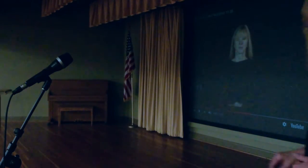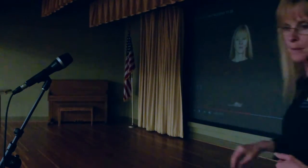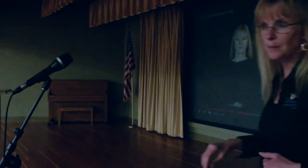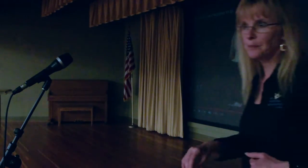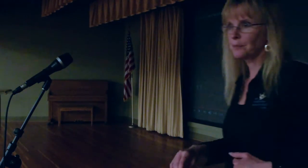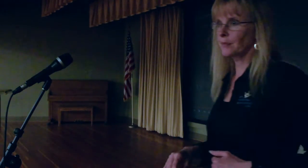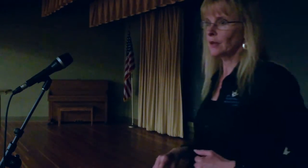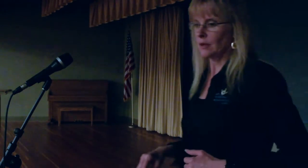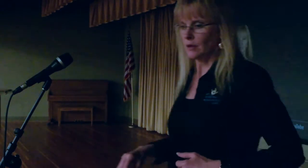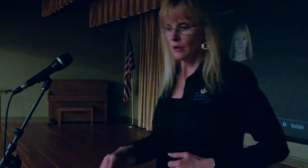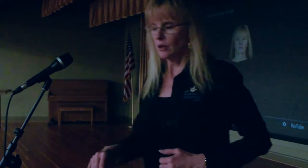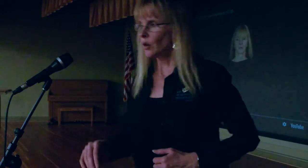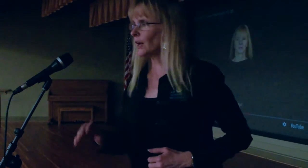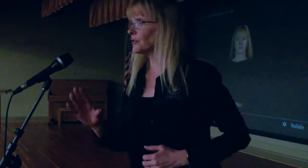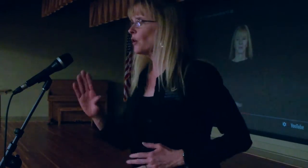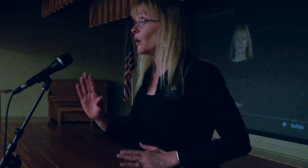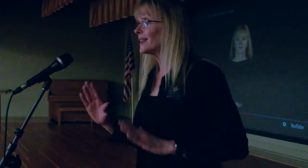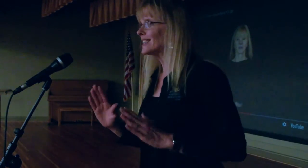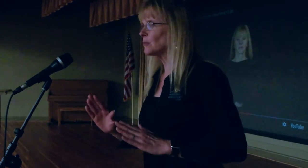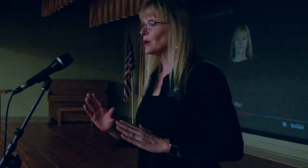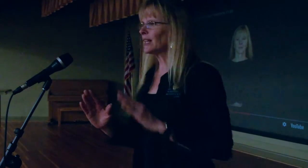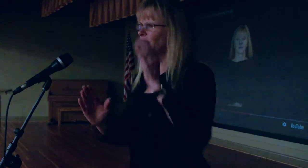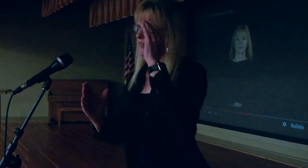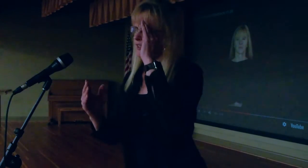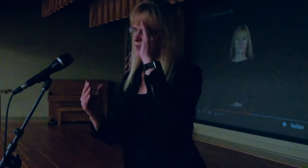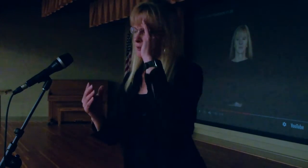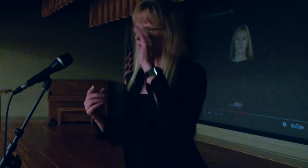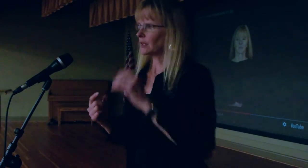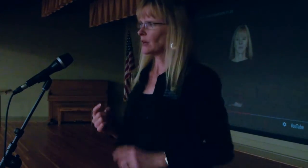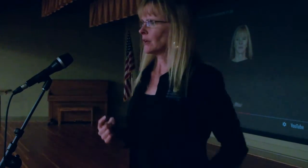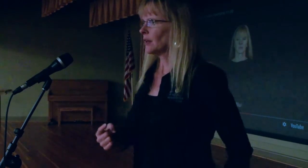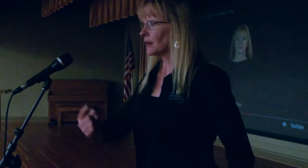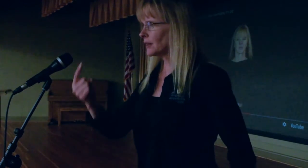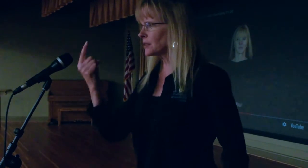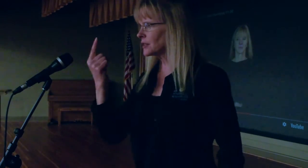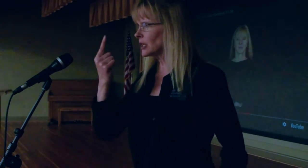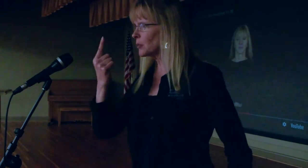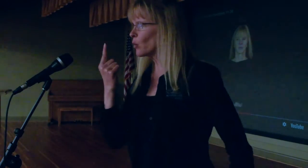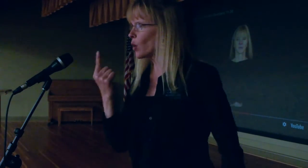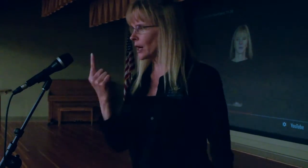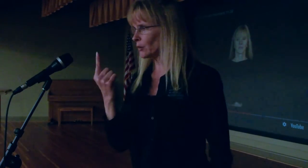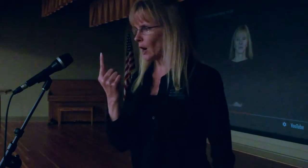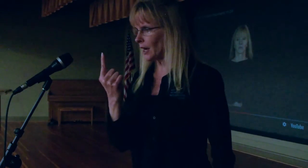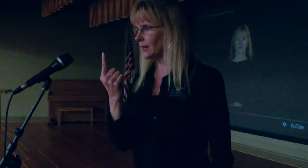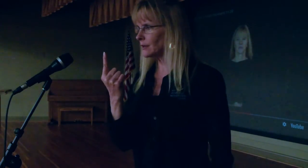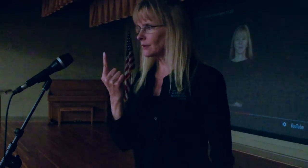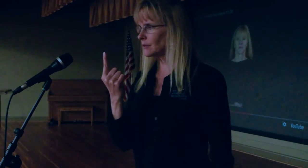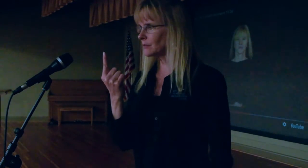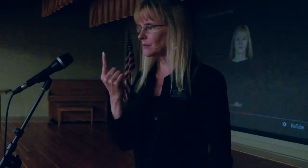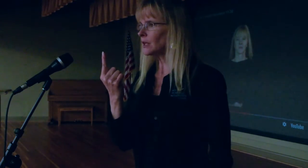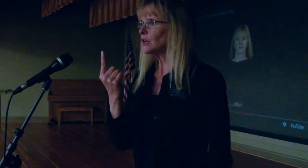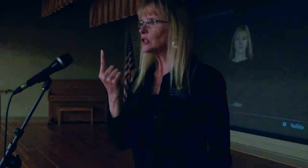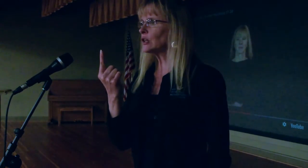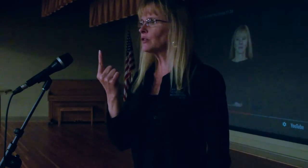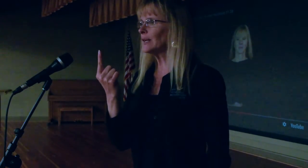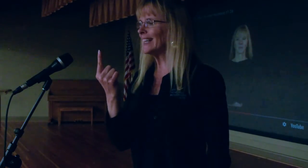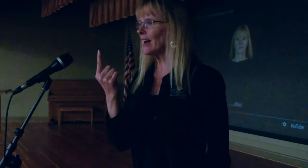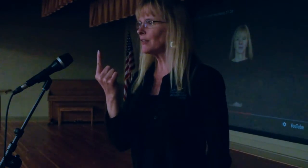11, please. Okay, for the number 11, this is the number 1, right? So for